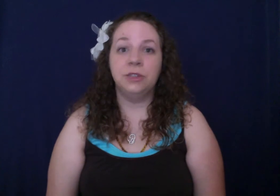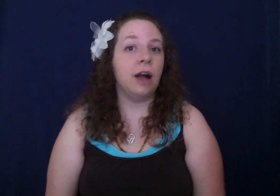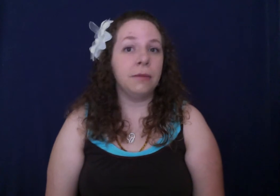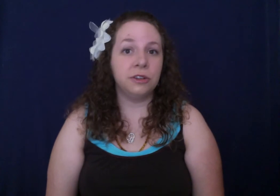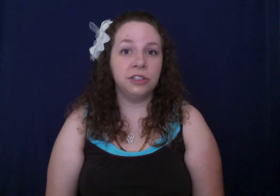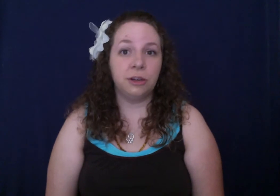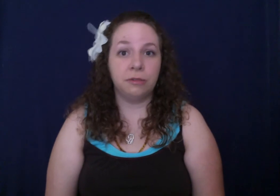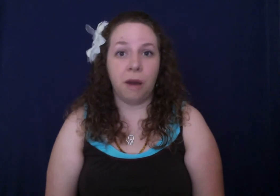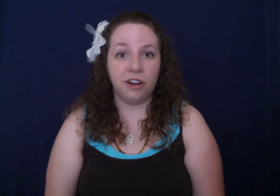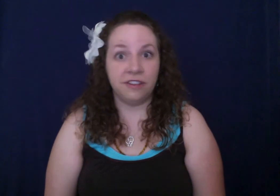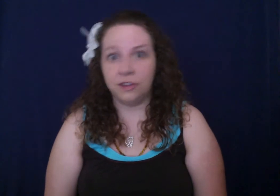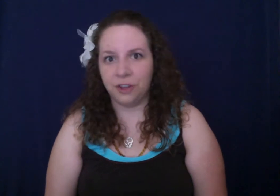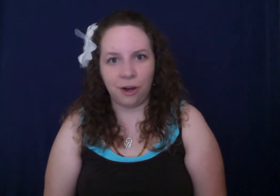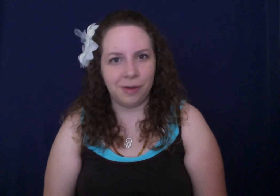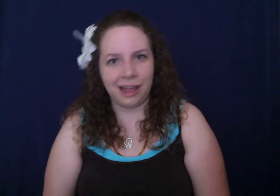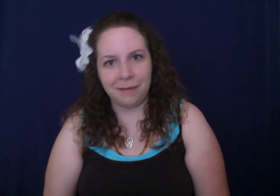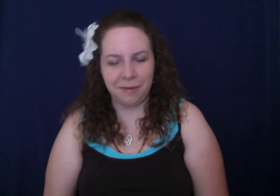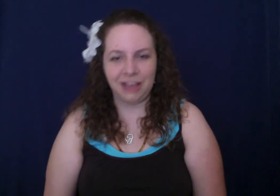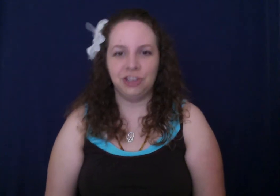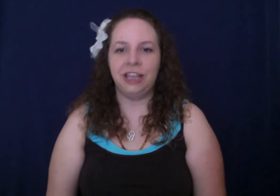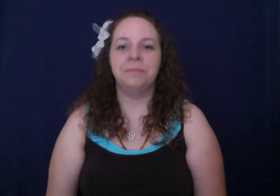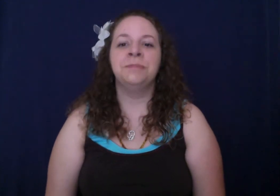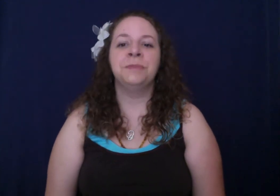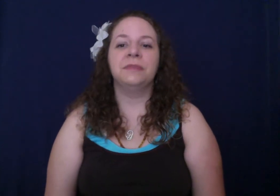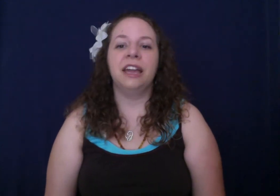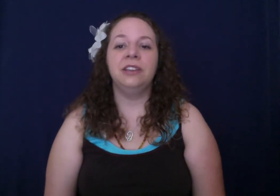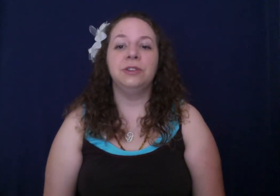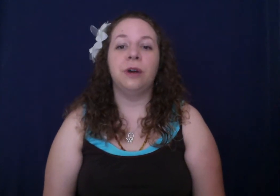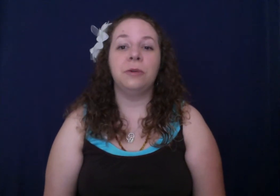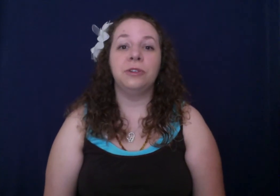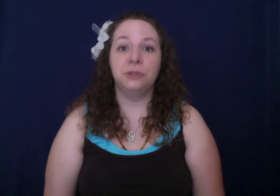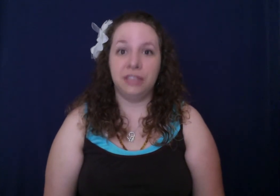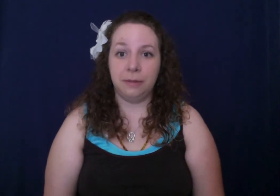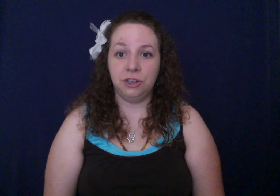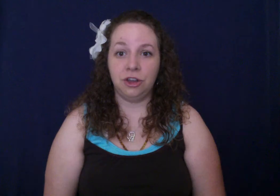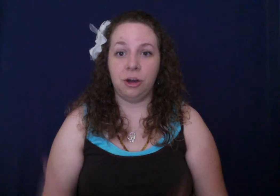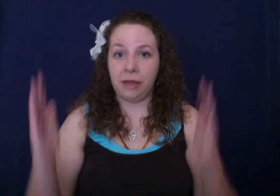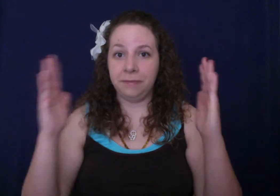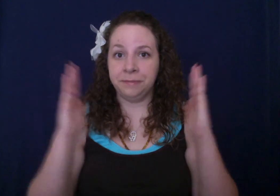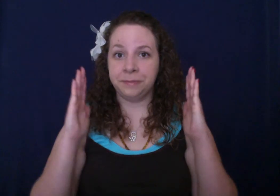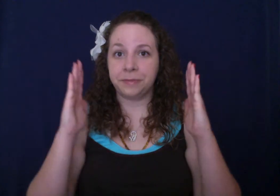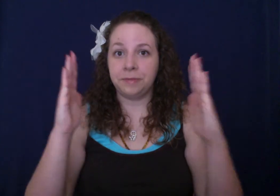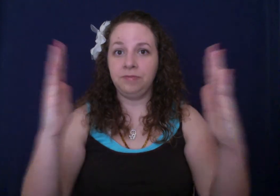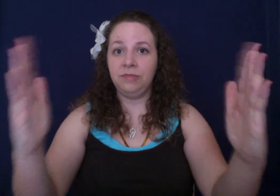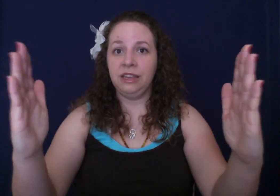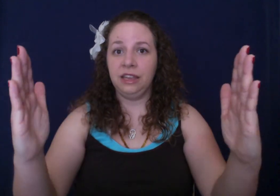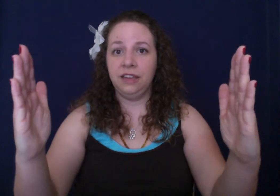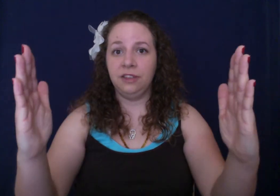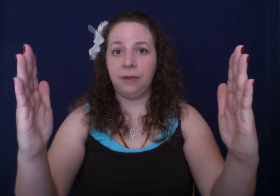I'm going to go with moderate for the hallway I'm imagining. Okay, so I'm going to establish the hallway. Give the route.